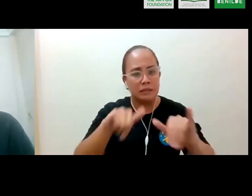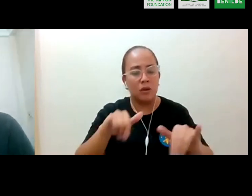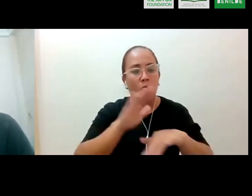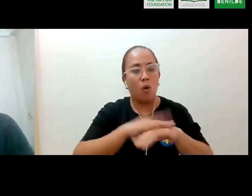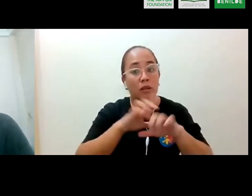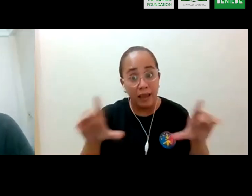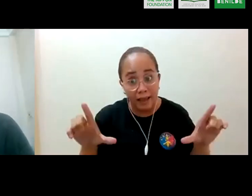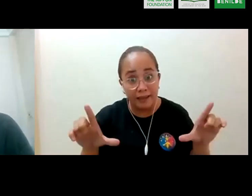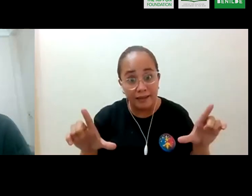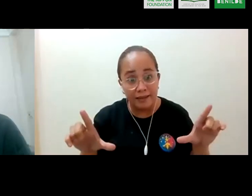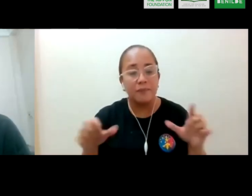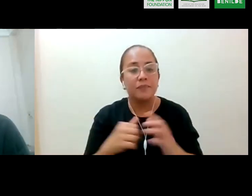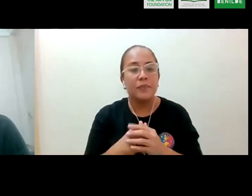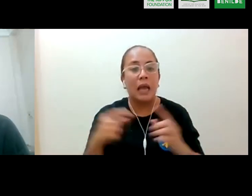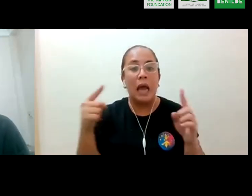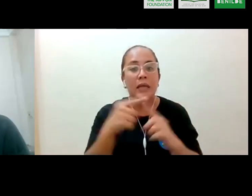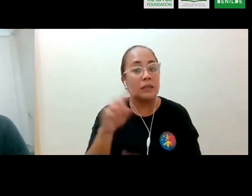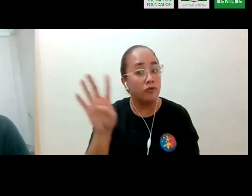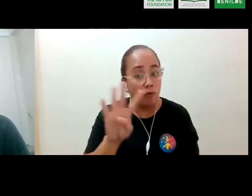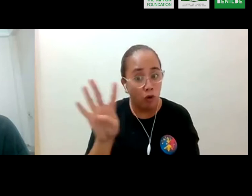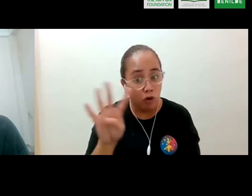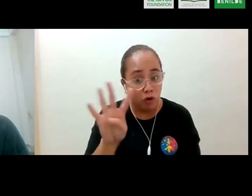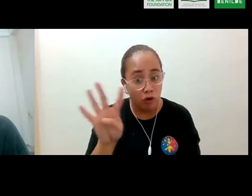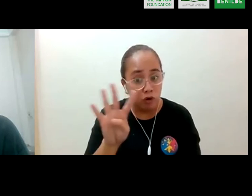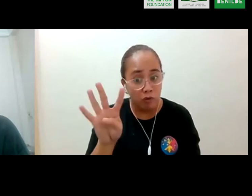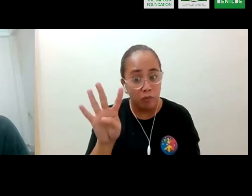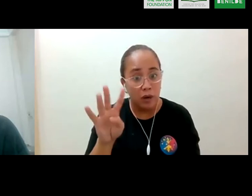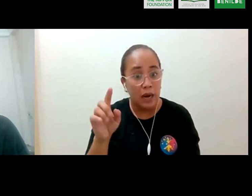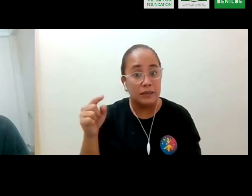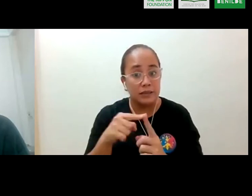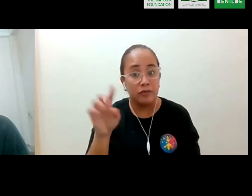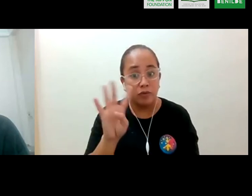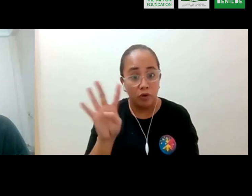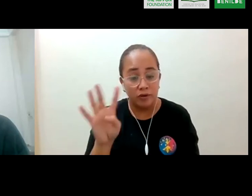until 4 o'clock your time.